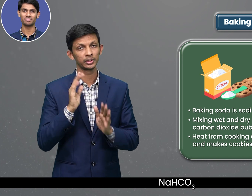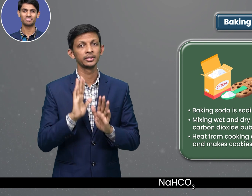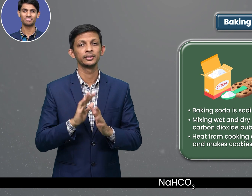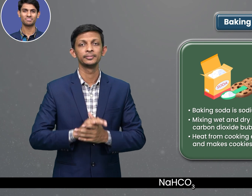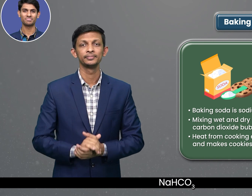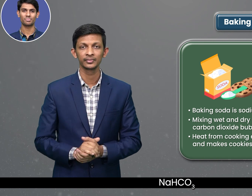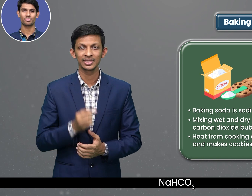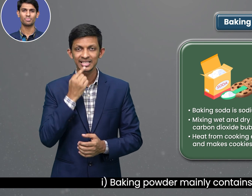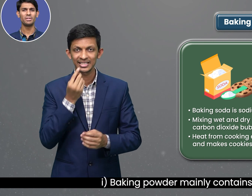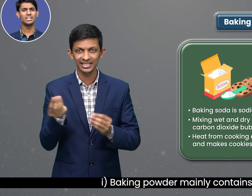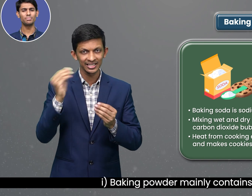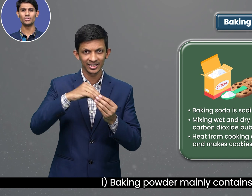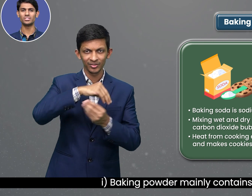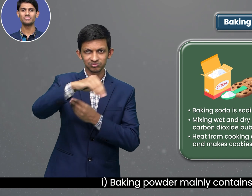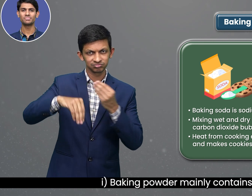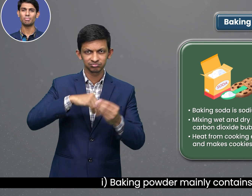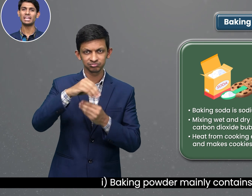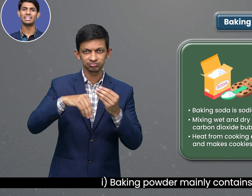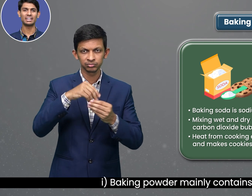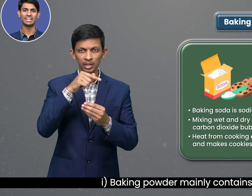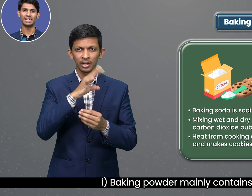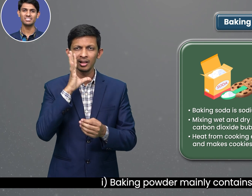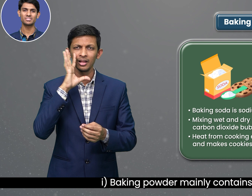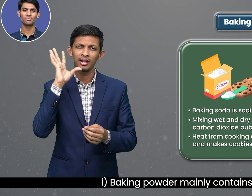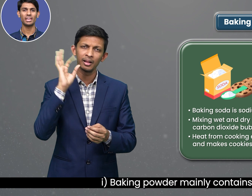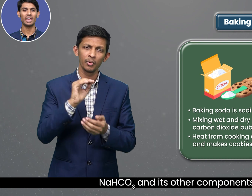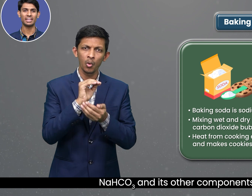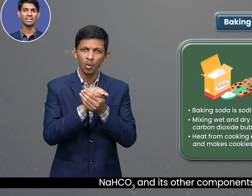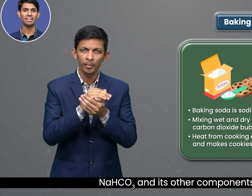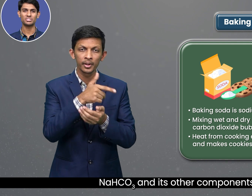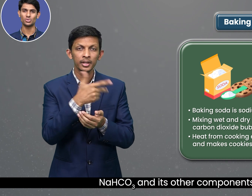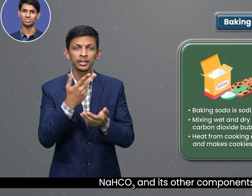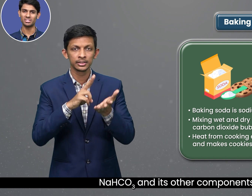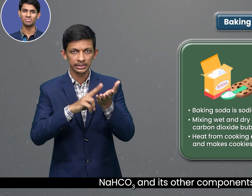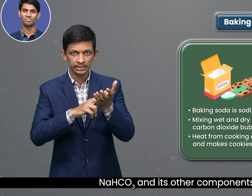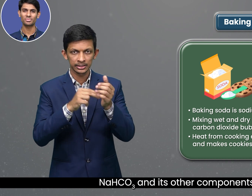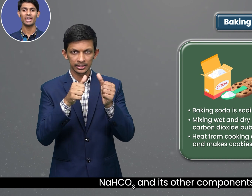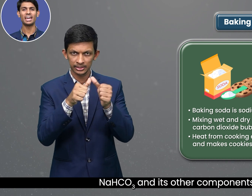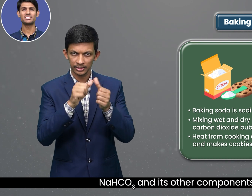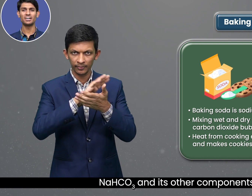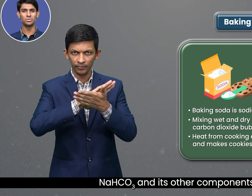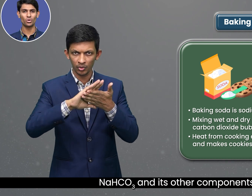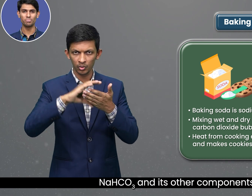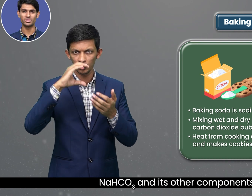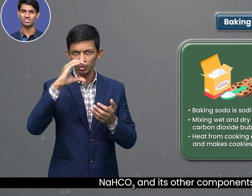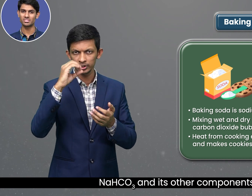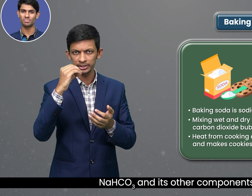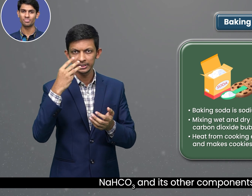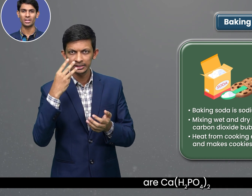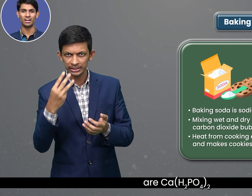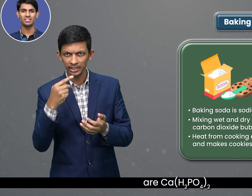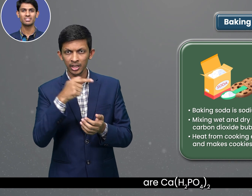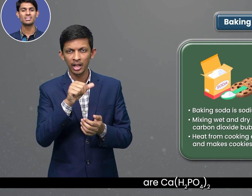NaHCO3. Baking powder mainly contains NaHCO3 and its other